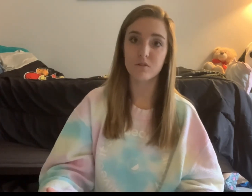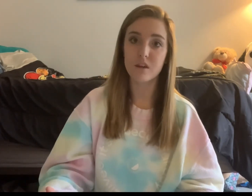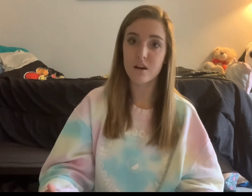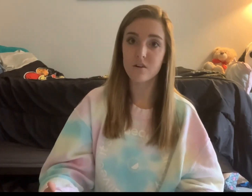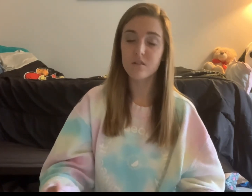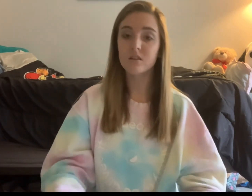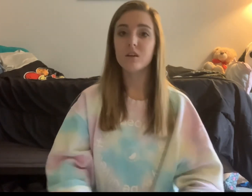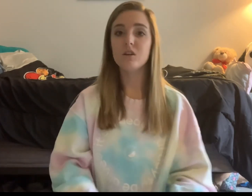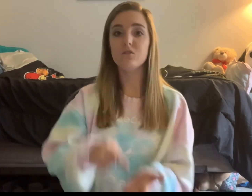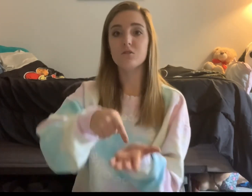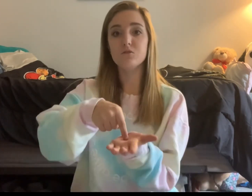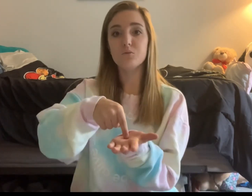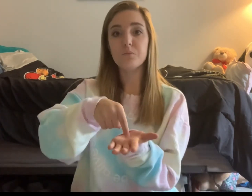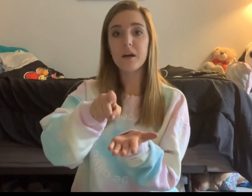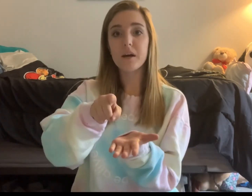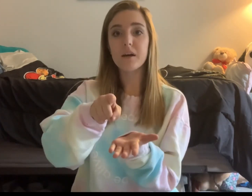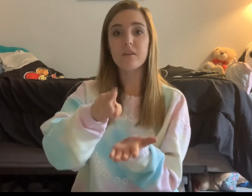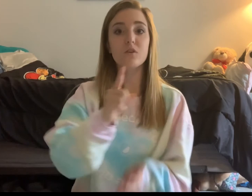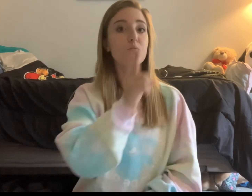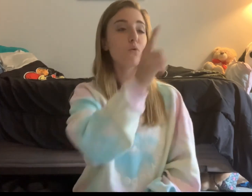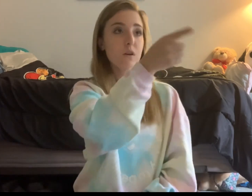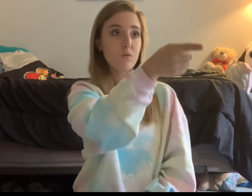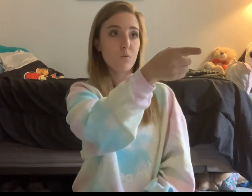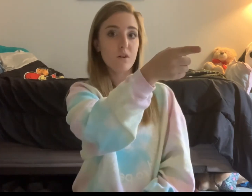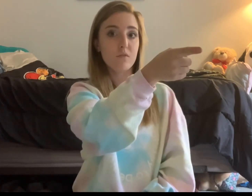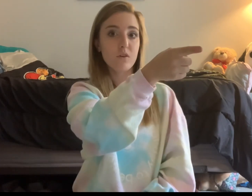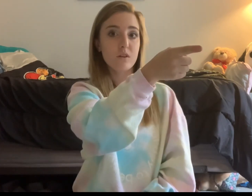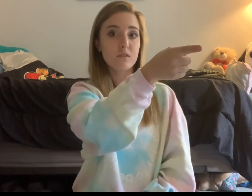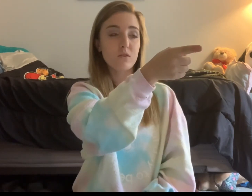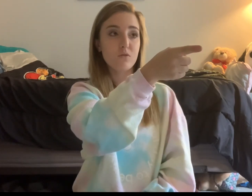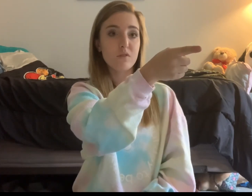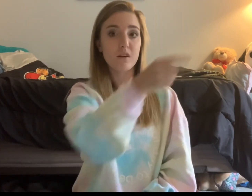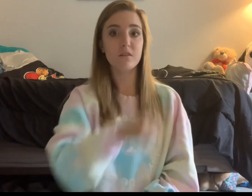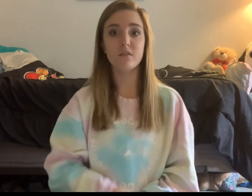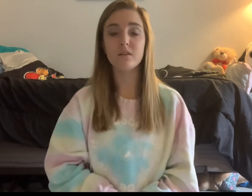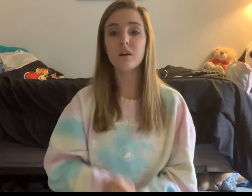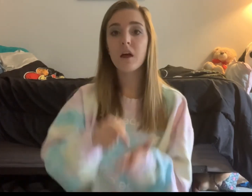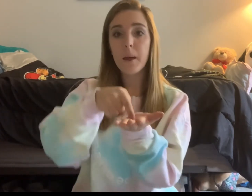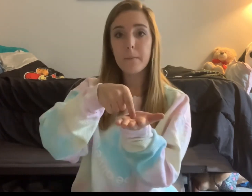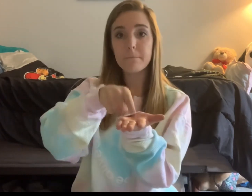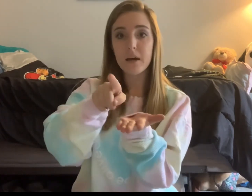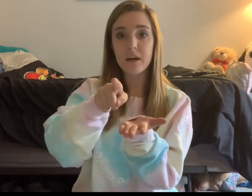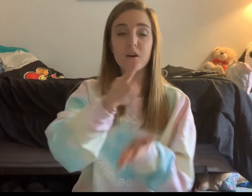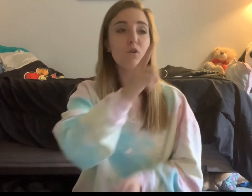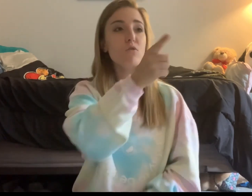there, you could do pay and then you point wherever it is, over there. Pay over there.